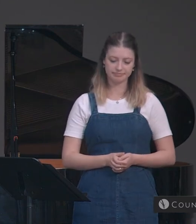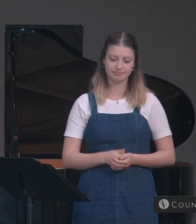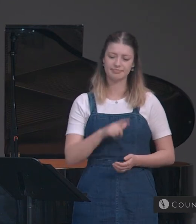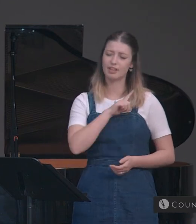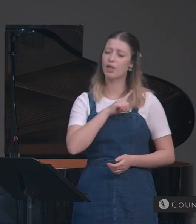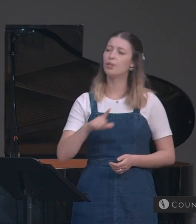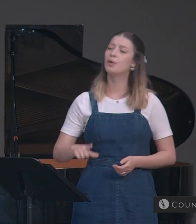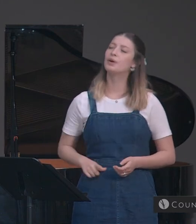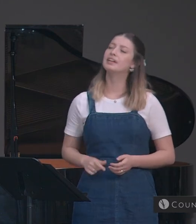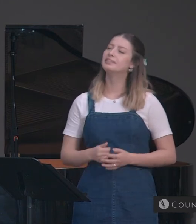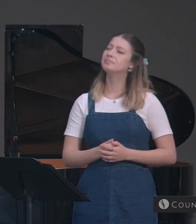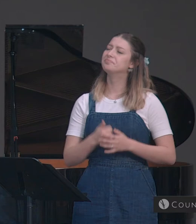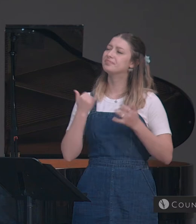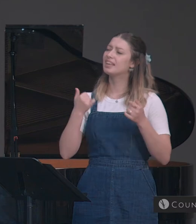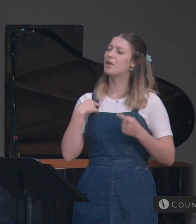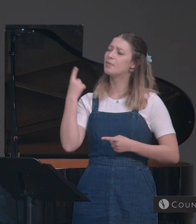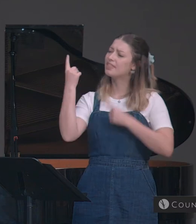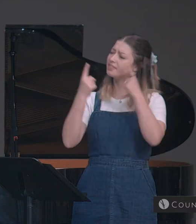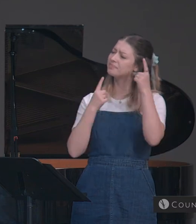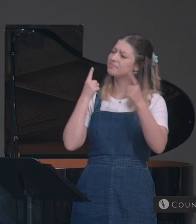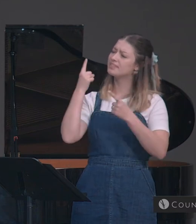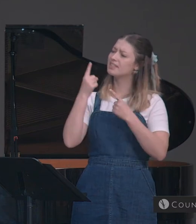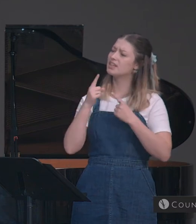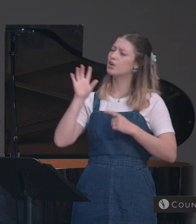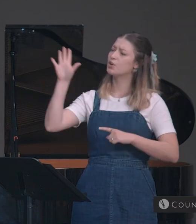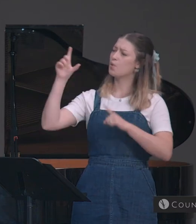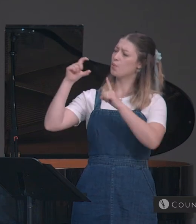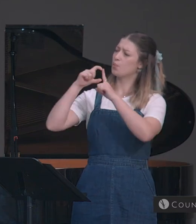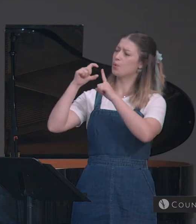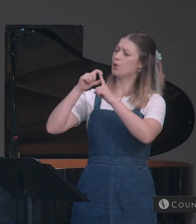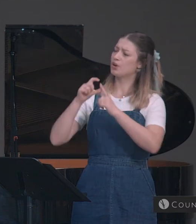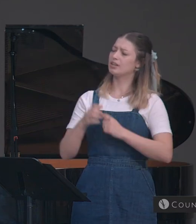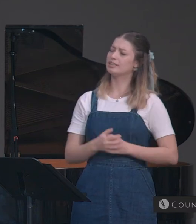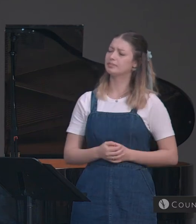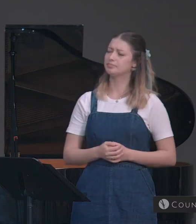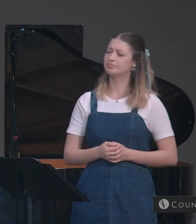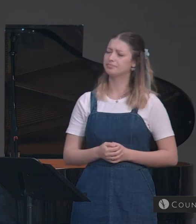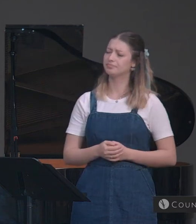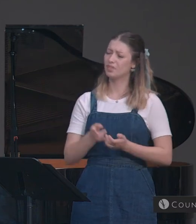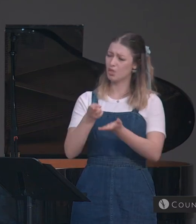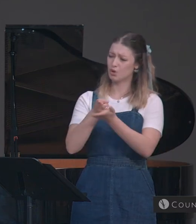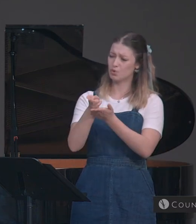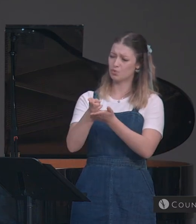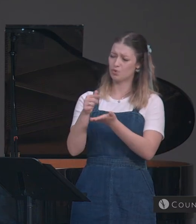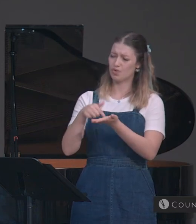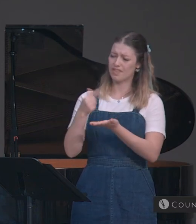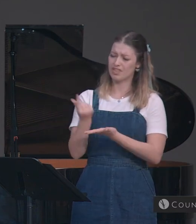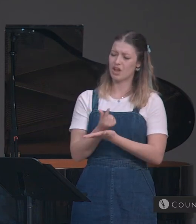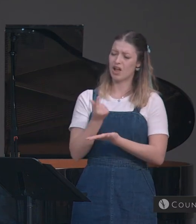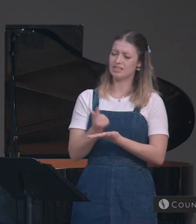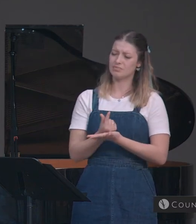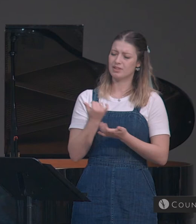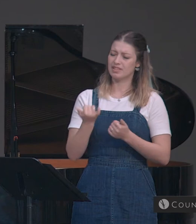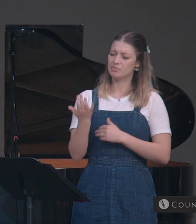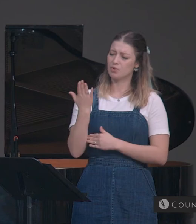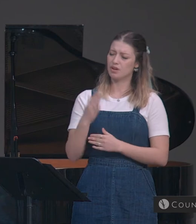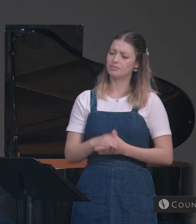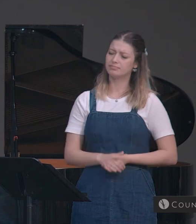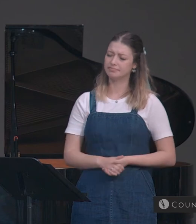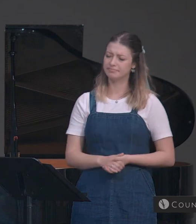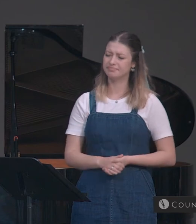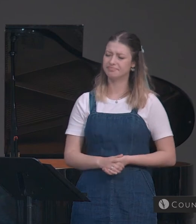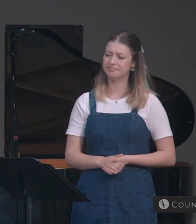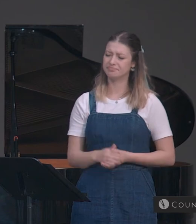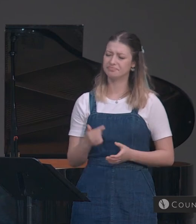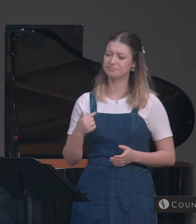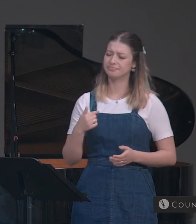Lord, today as we consider Your Word and the truth of the Gospel today,